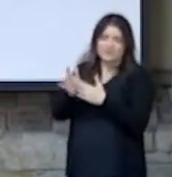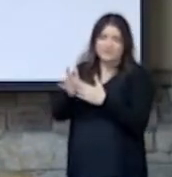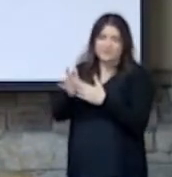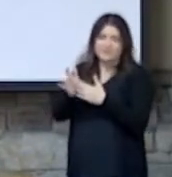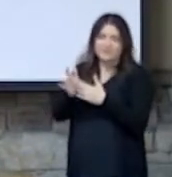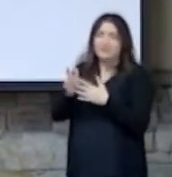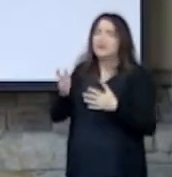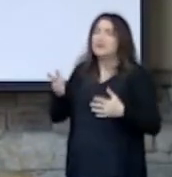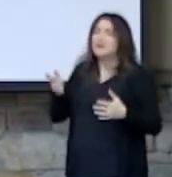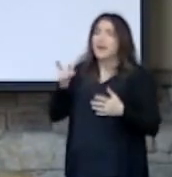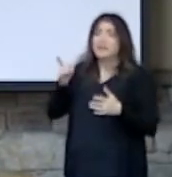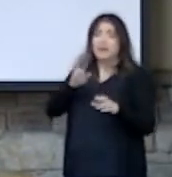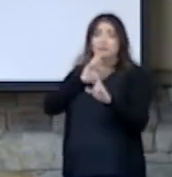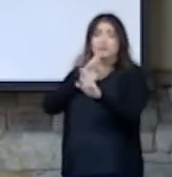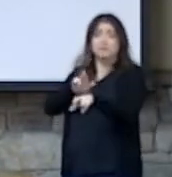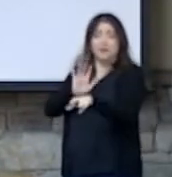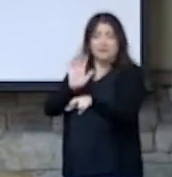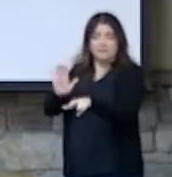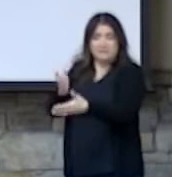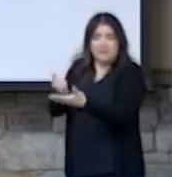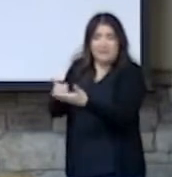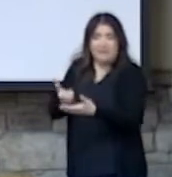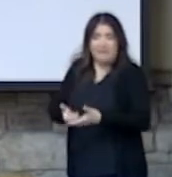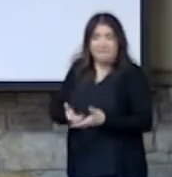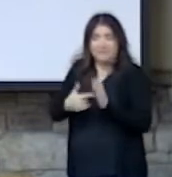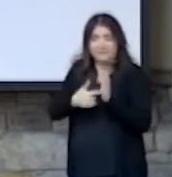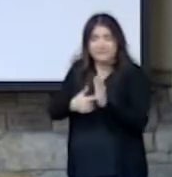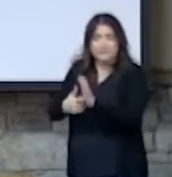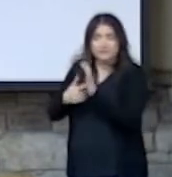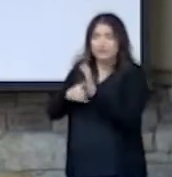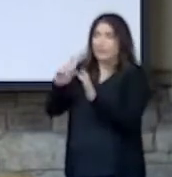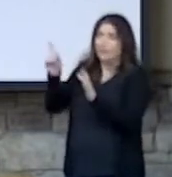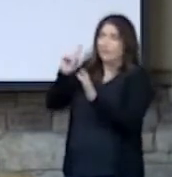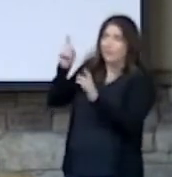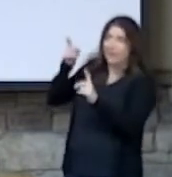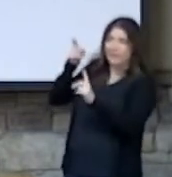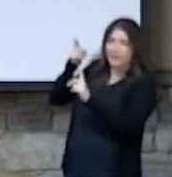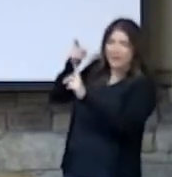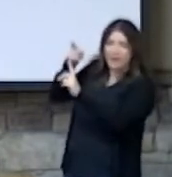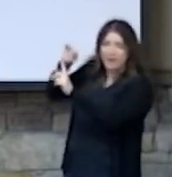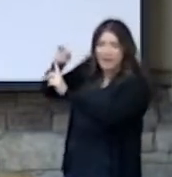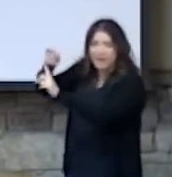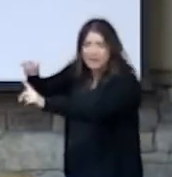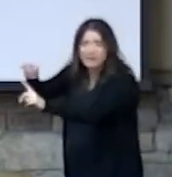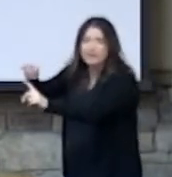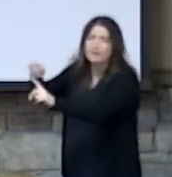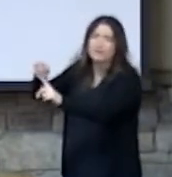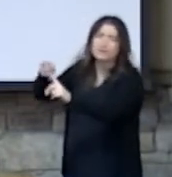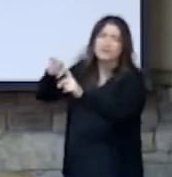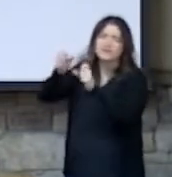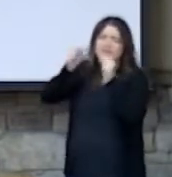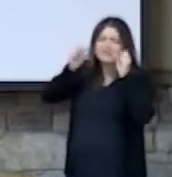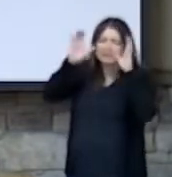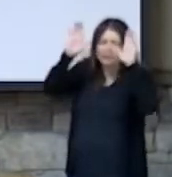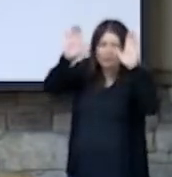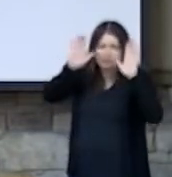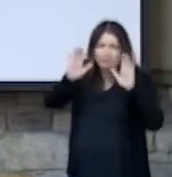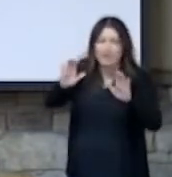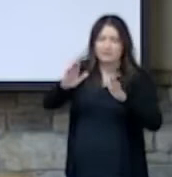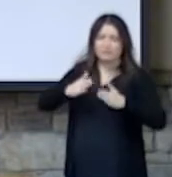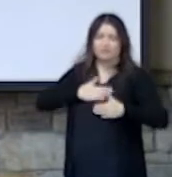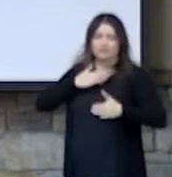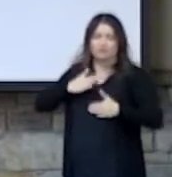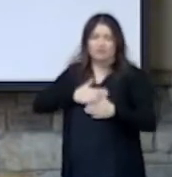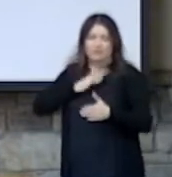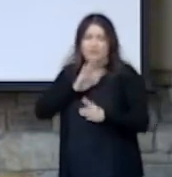their response to that evidence and to the destination that it led them to was incredible joy in their